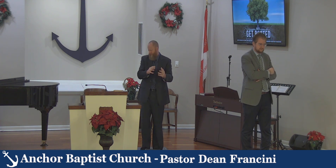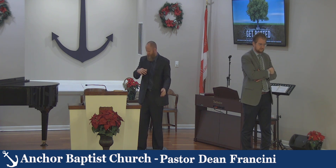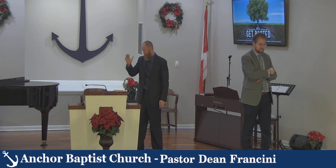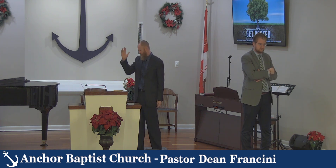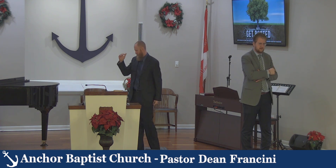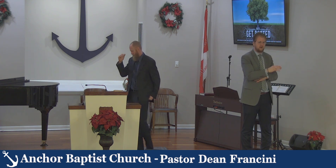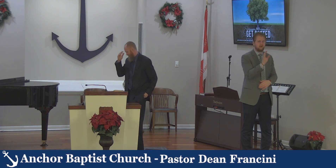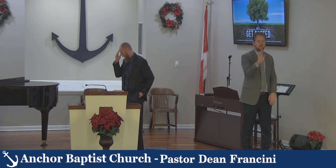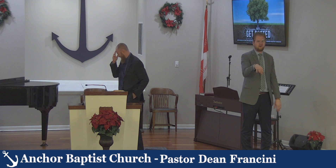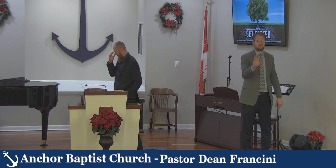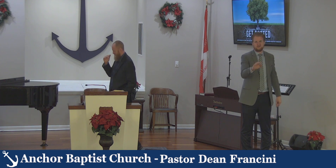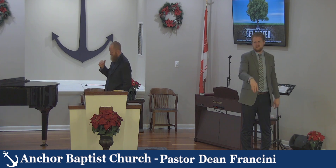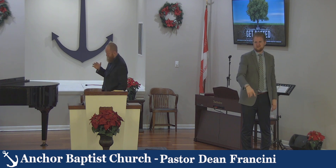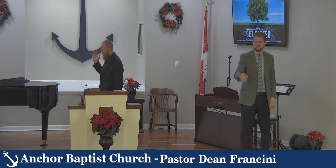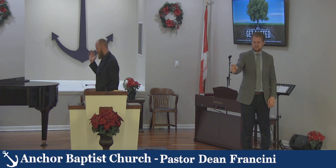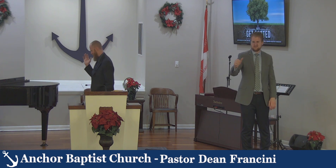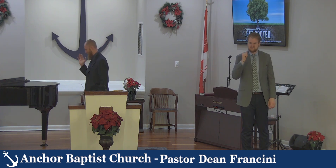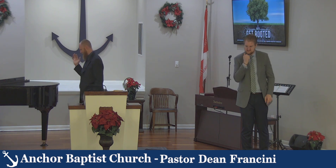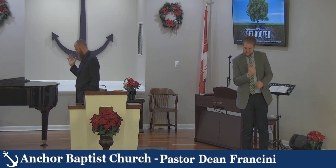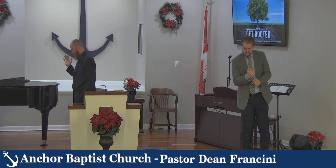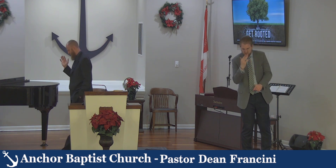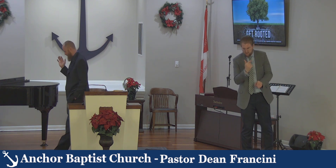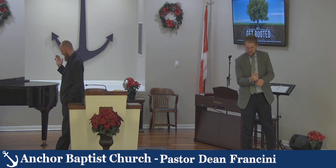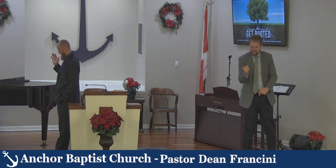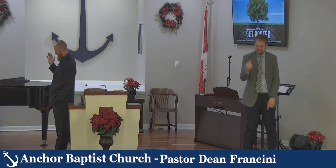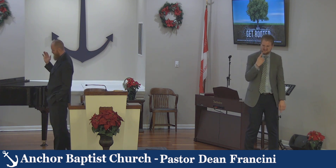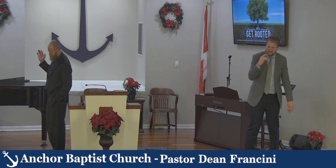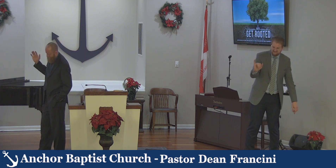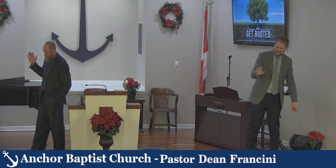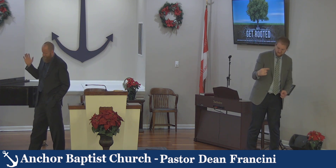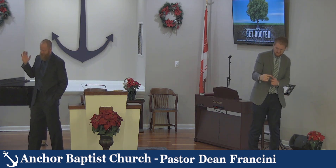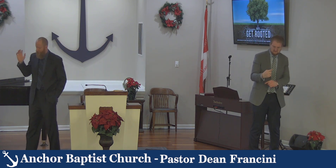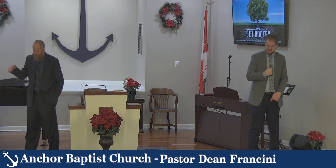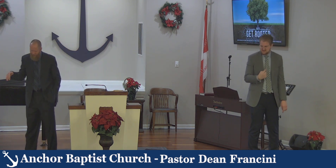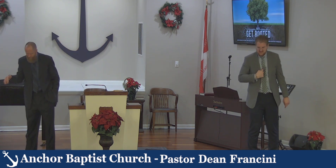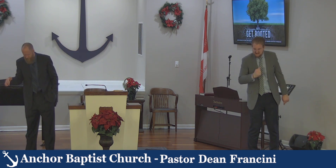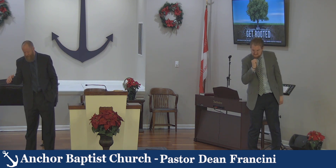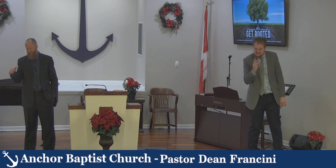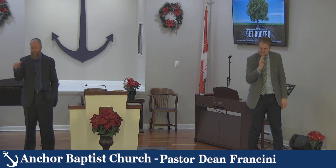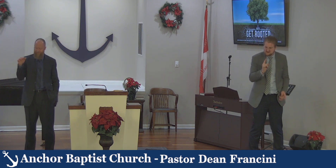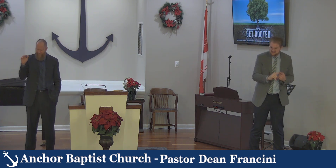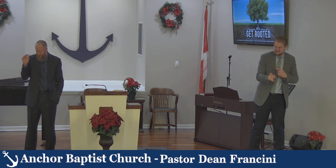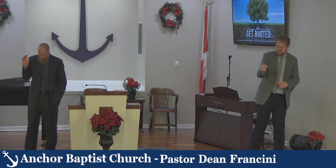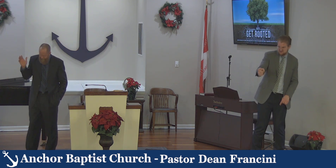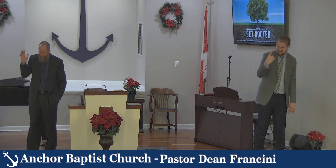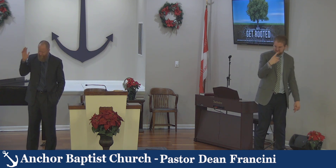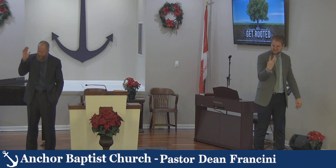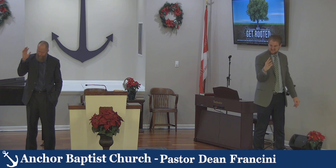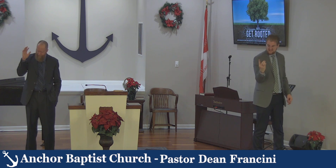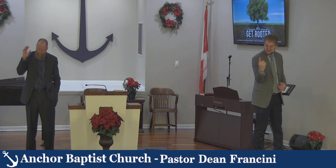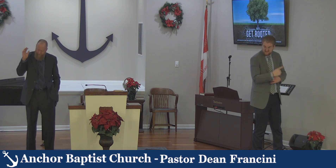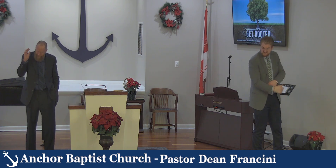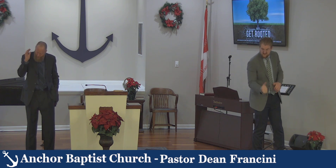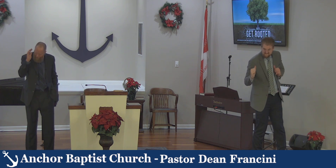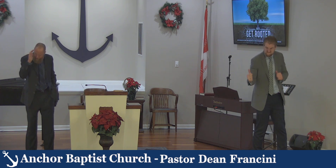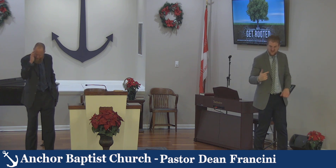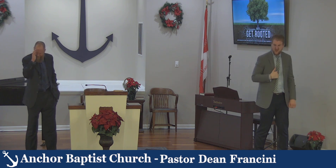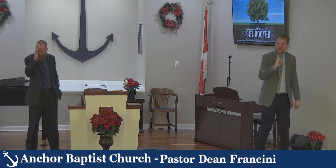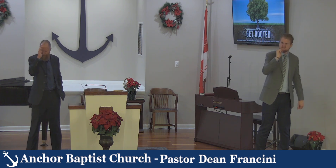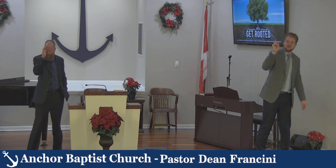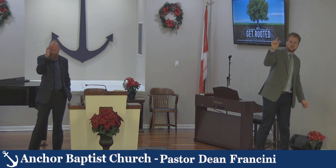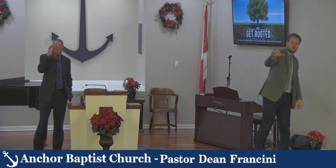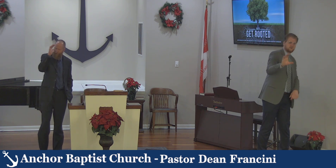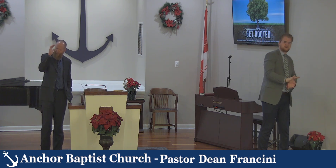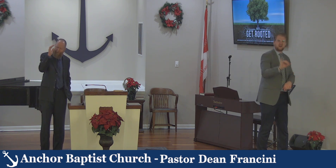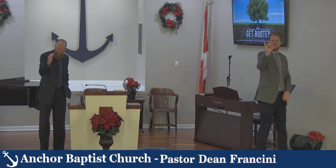Oh, but sister so-and-so said this about me. A brother so-and-so said this about me. And I'm not going to talk to her for 16 days. I'm not going to church.